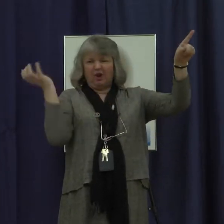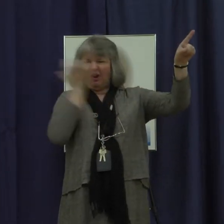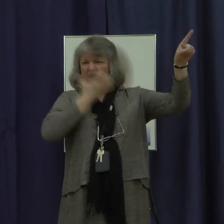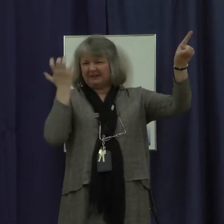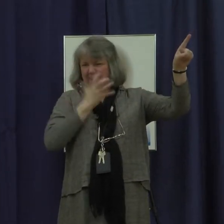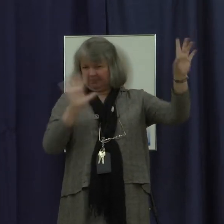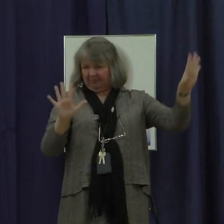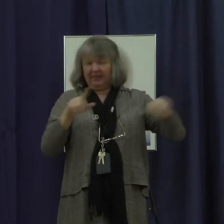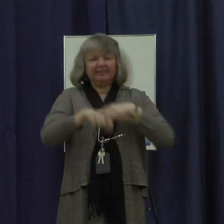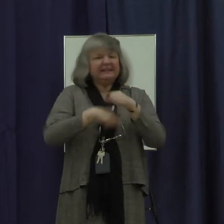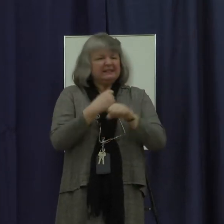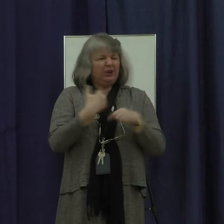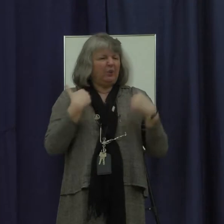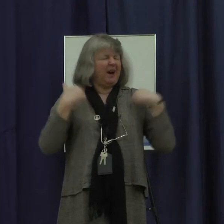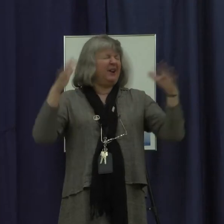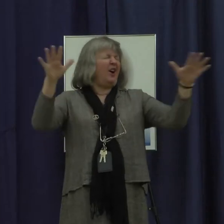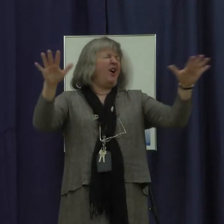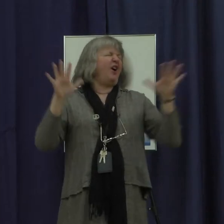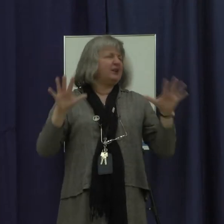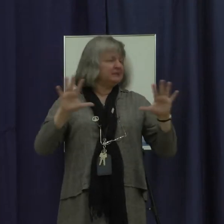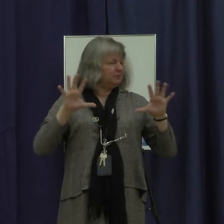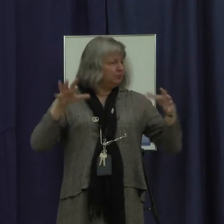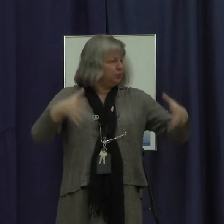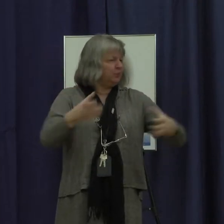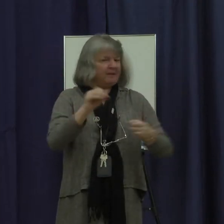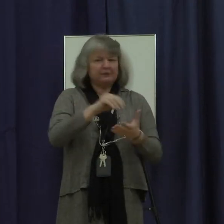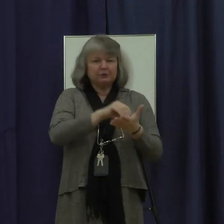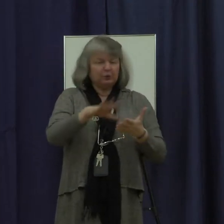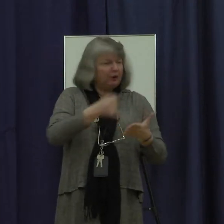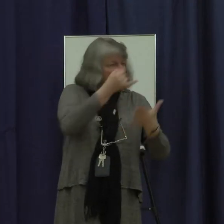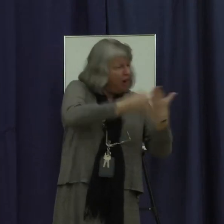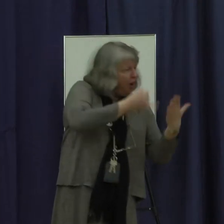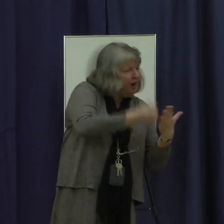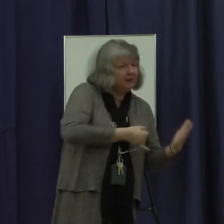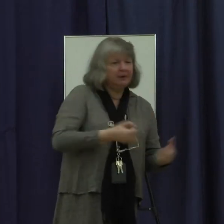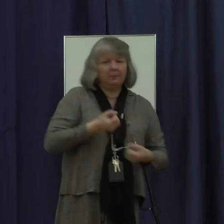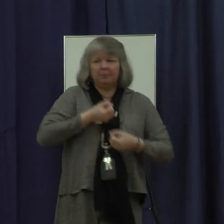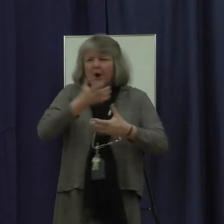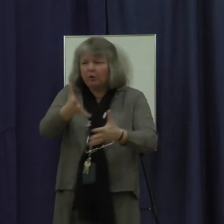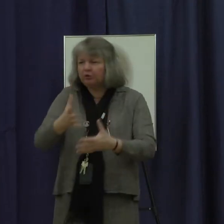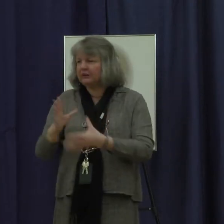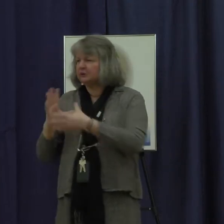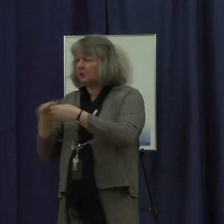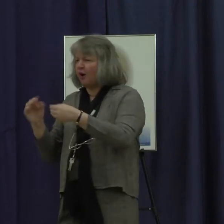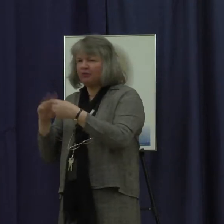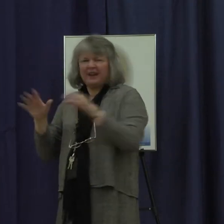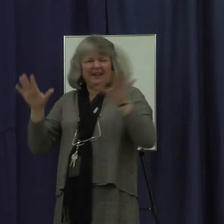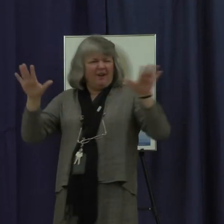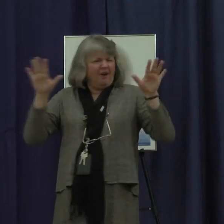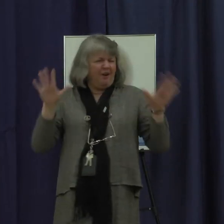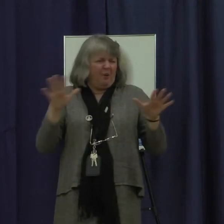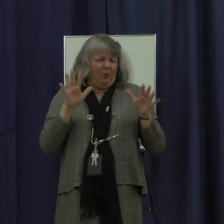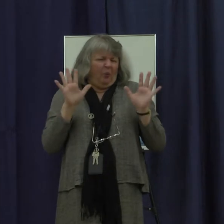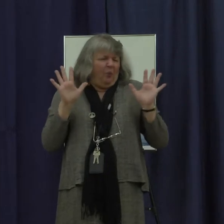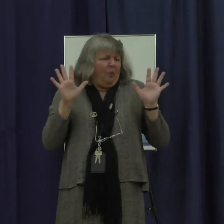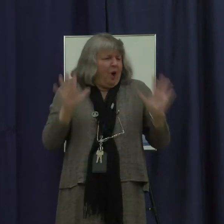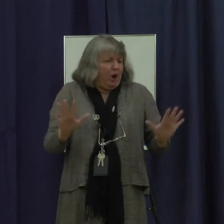national competition. It was totally awesome. And this year we have an awesome group of students related with art, storytelling,